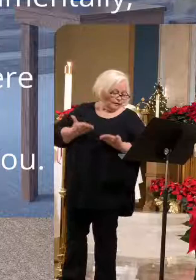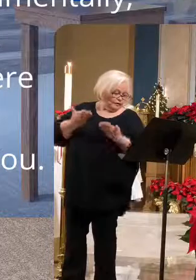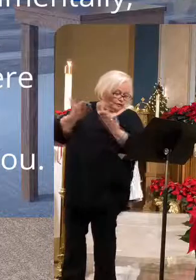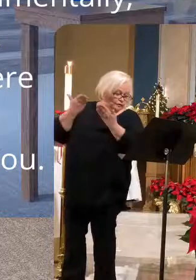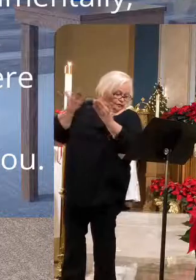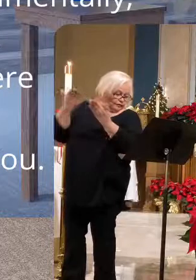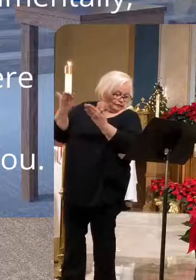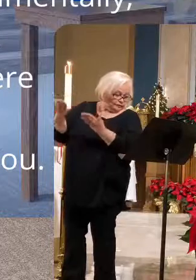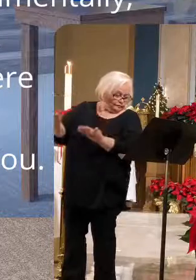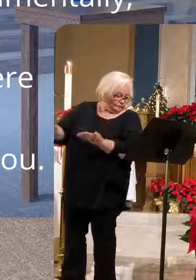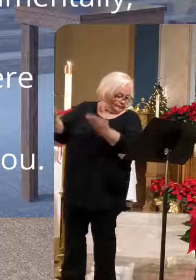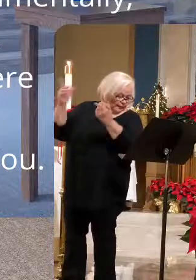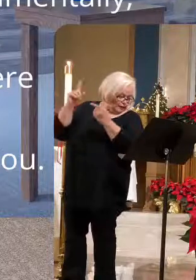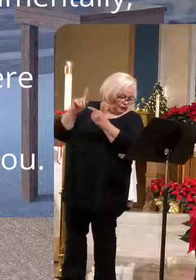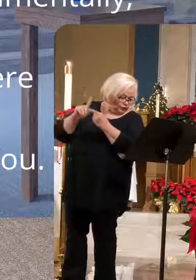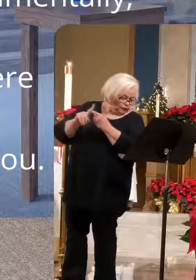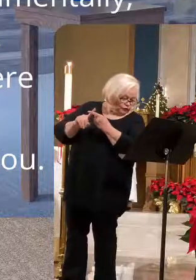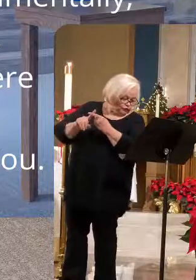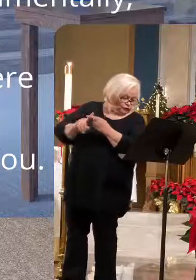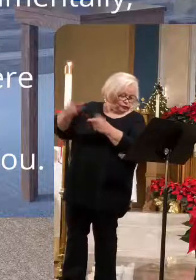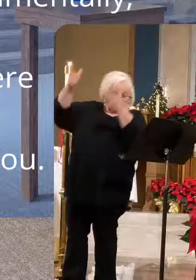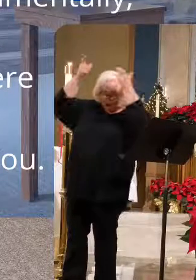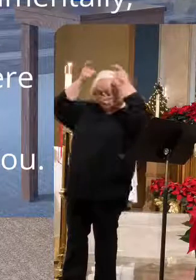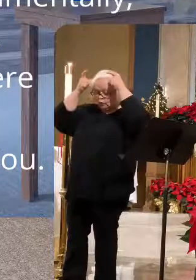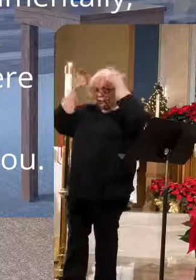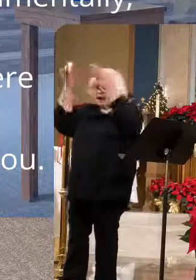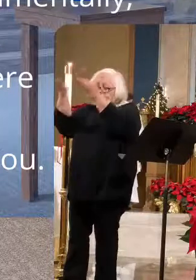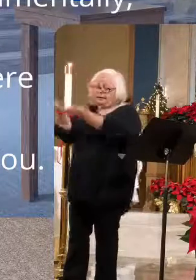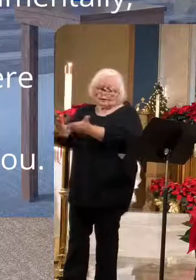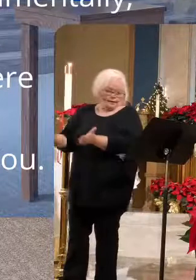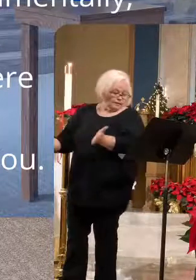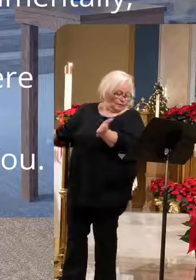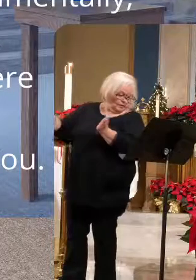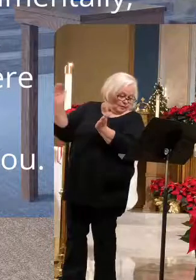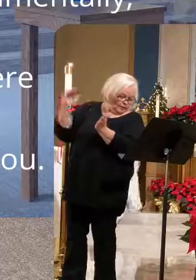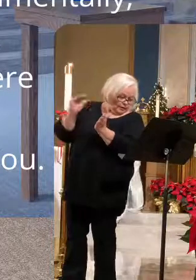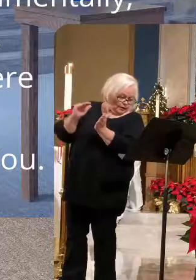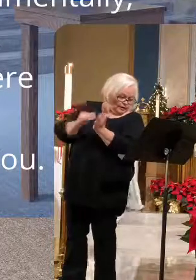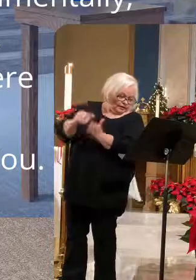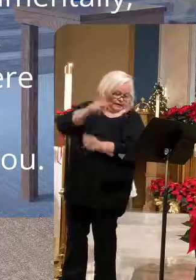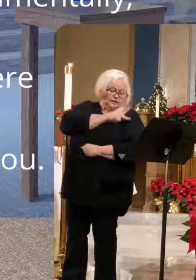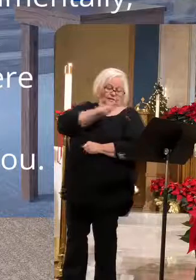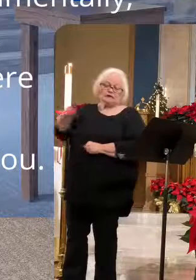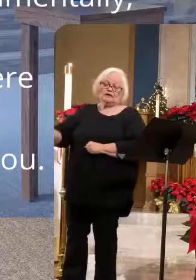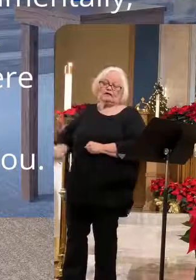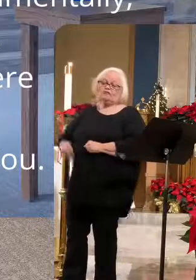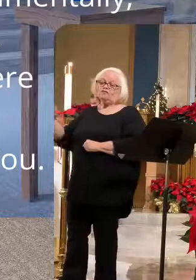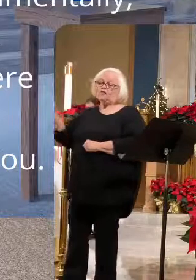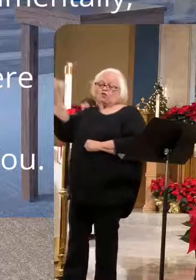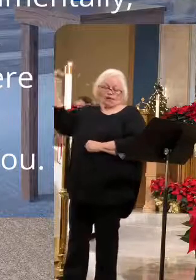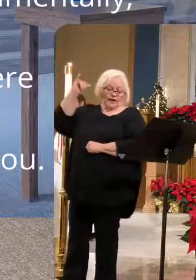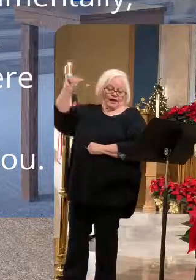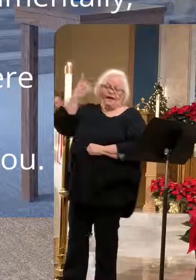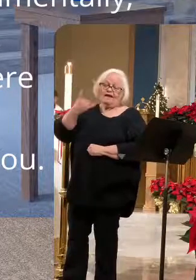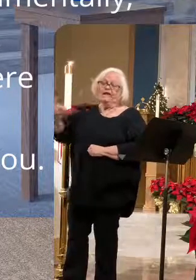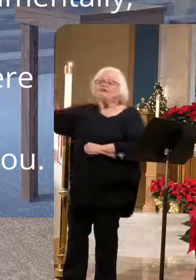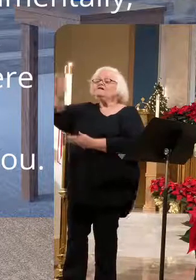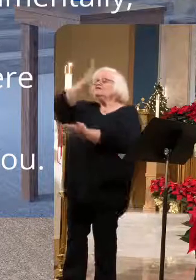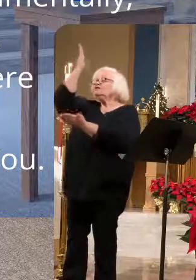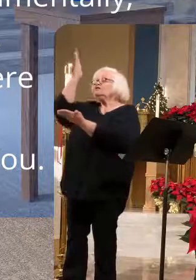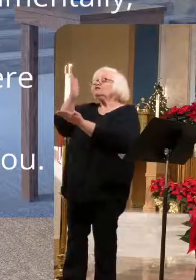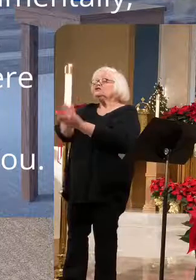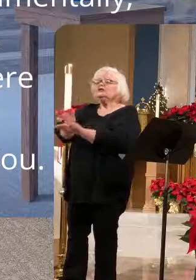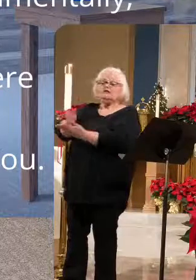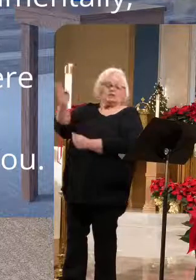crown him again. King forever, see seen